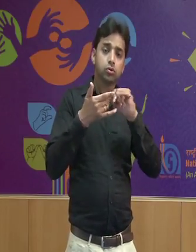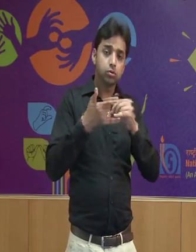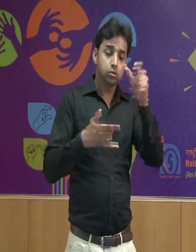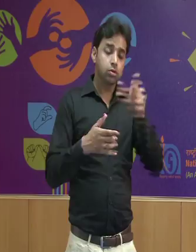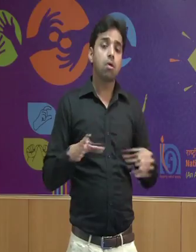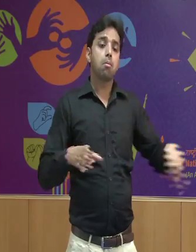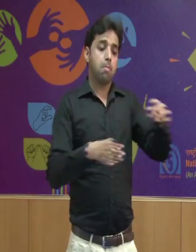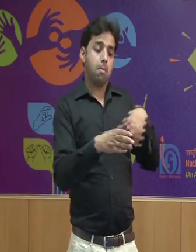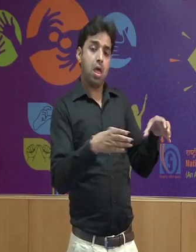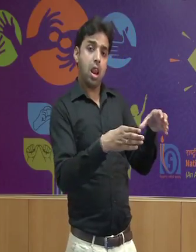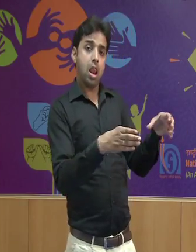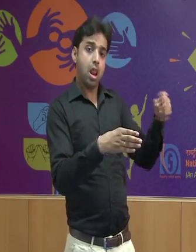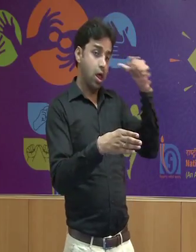country faces today.